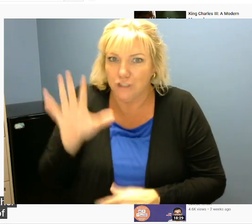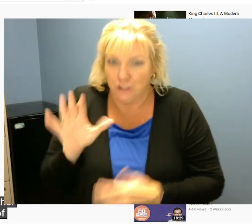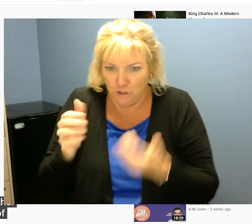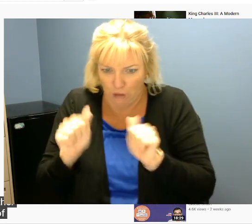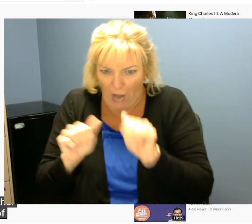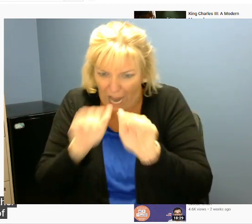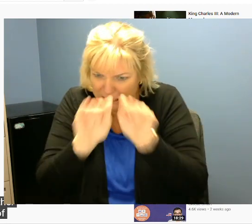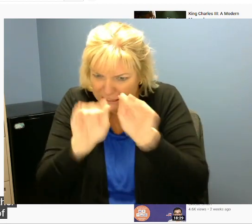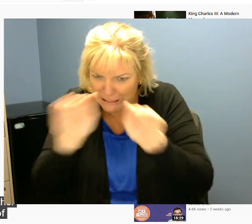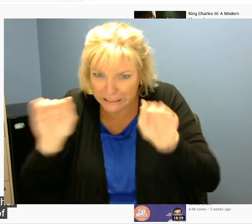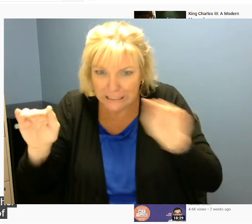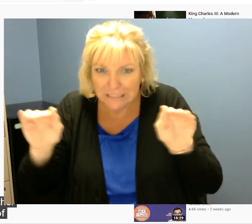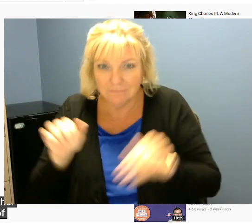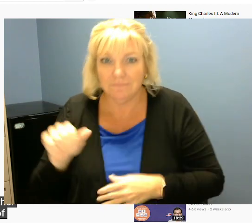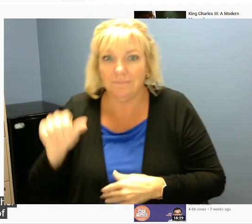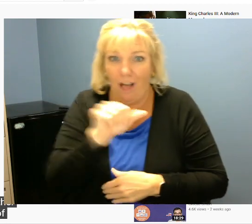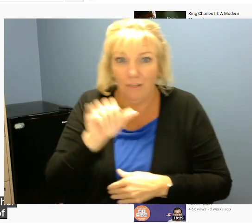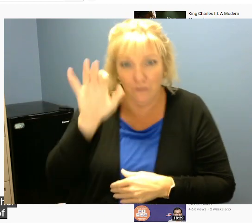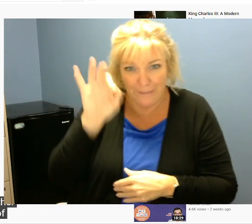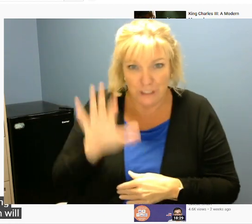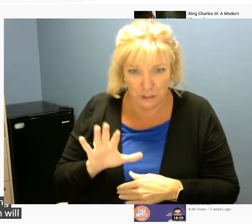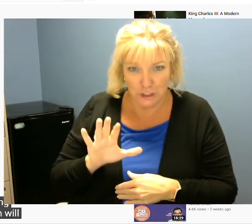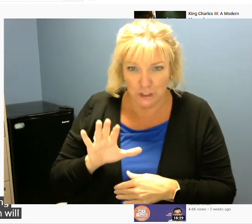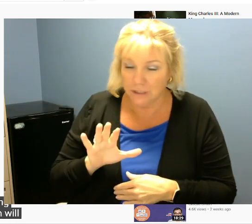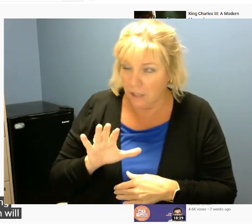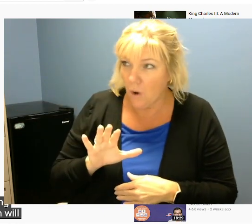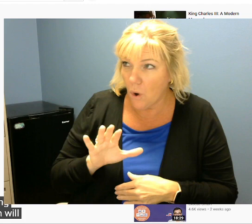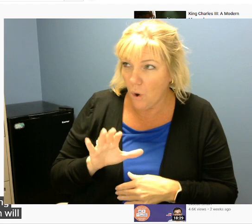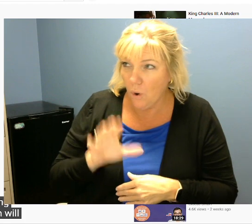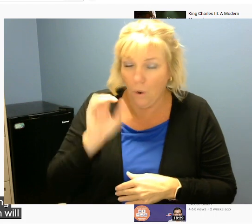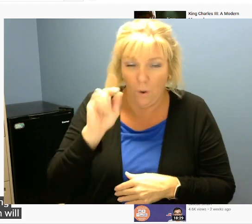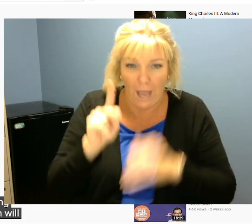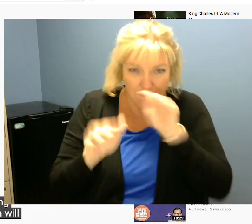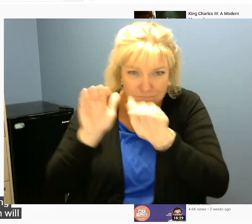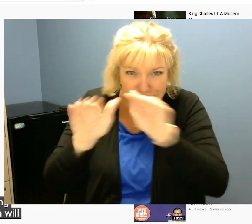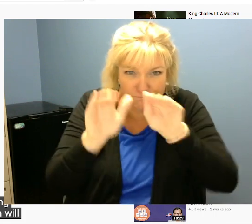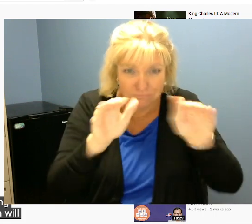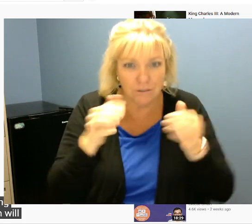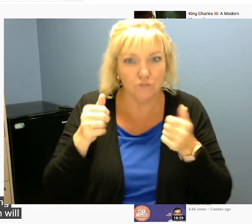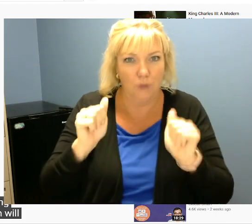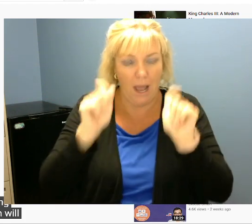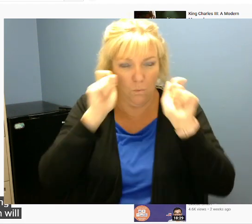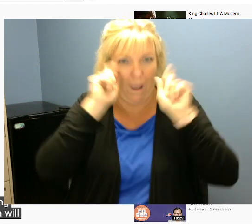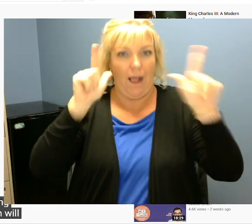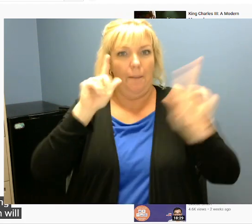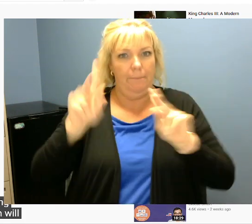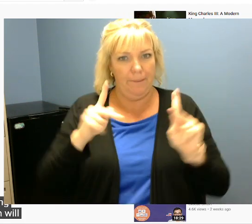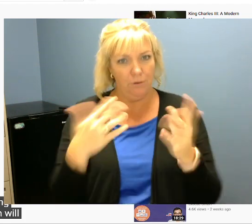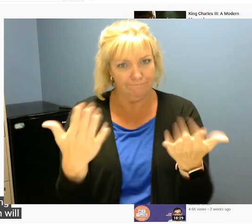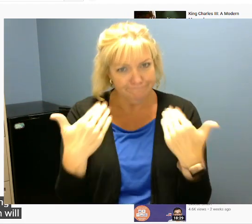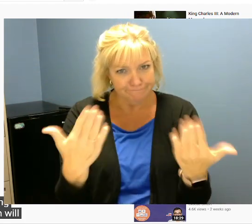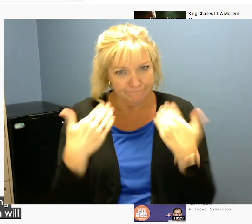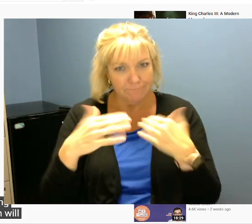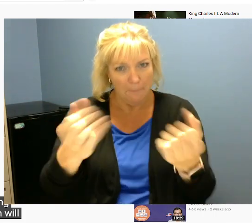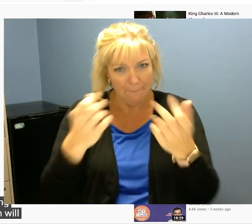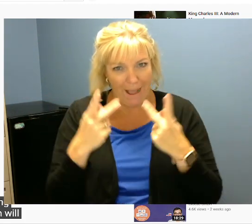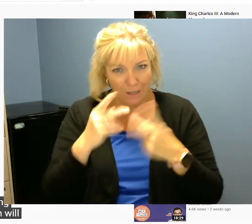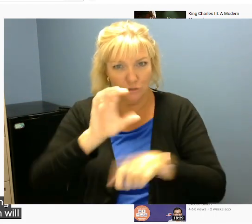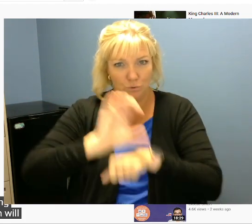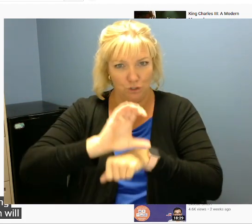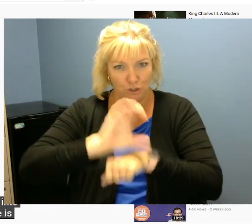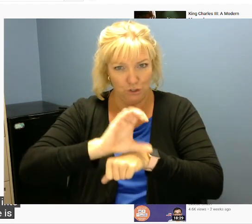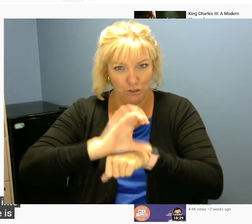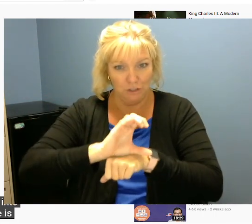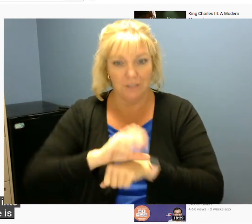other ministers will take up this theme of trying to awaken people, bring them to the church, and many of them